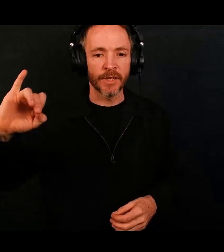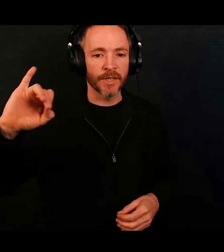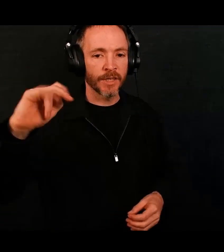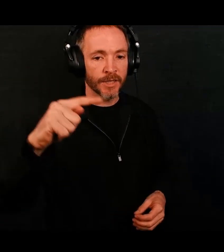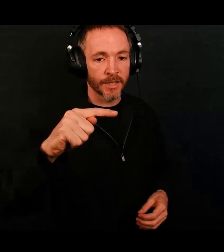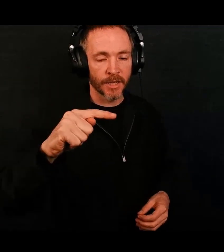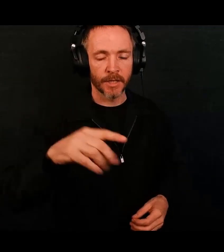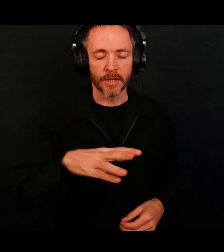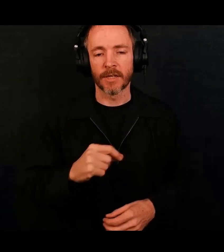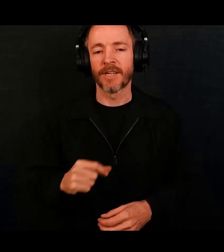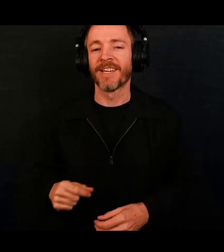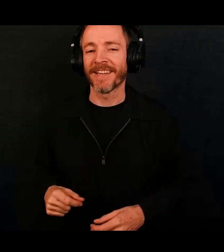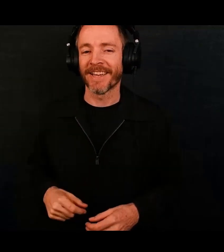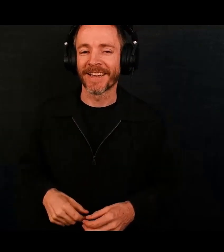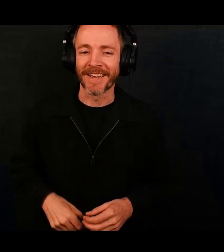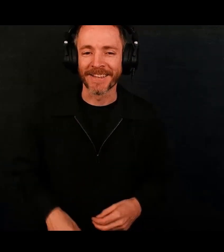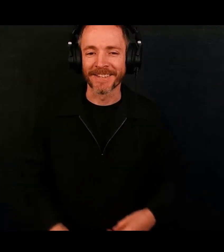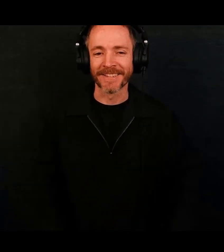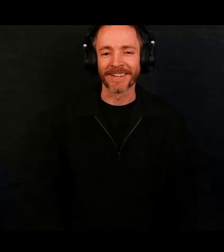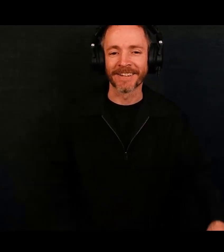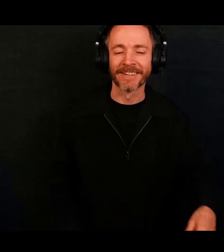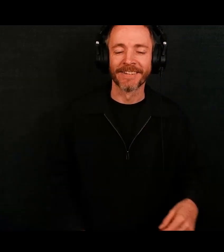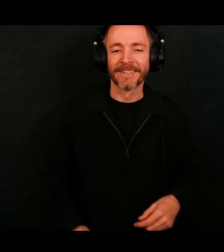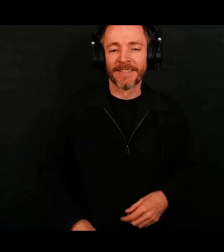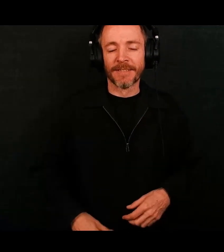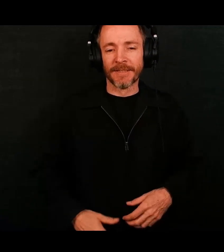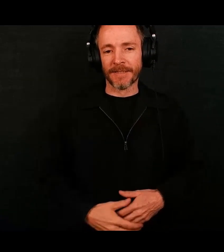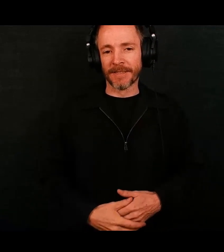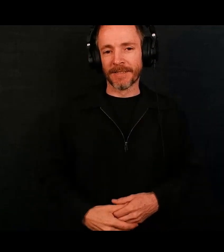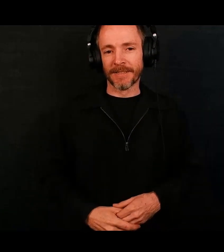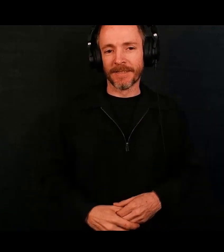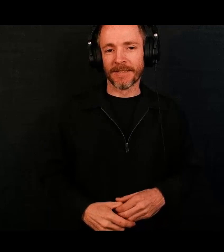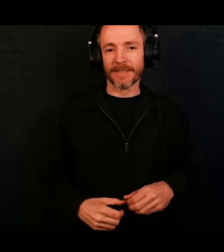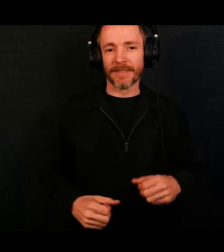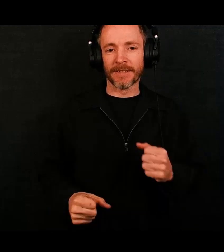of it and